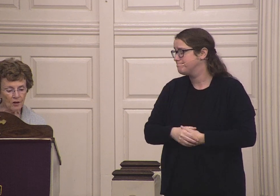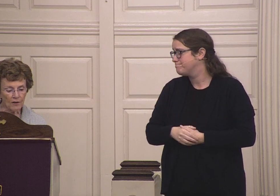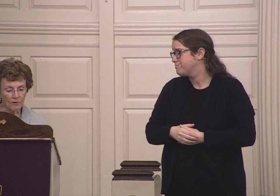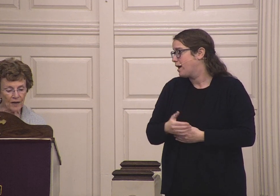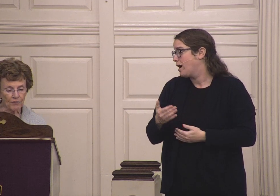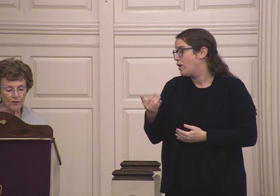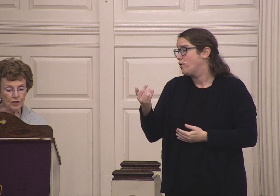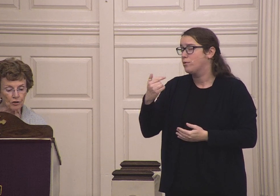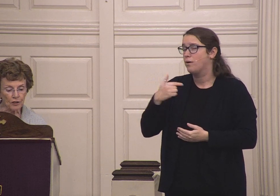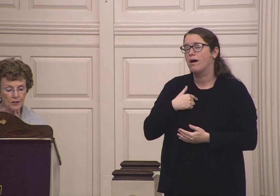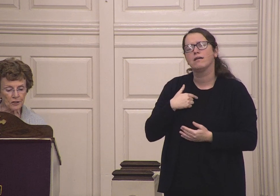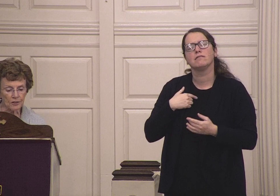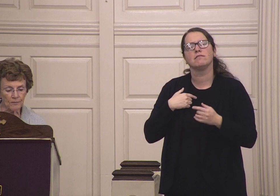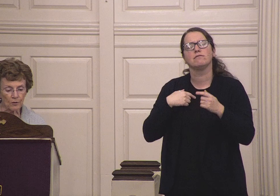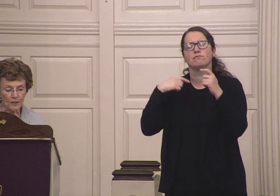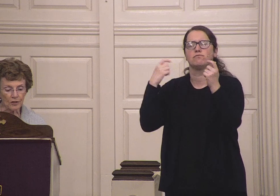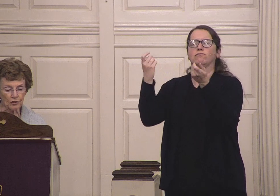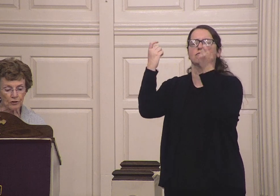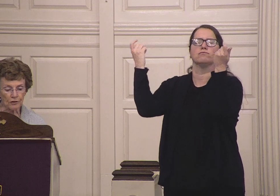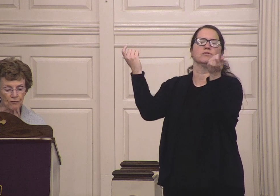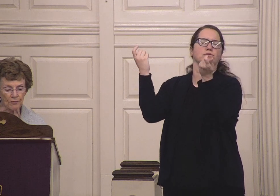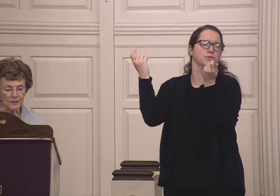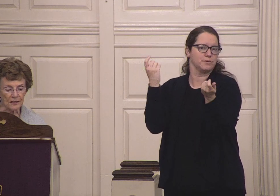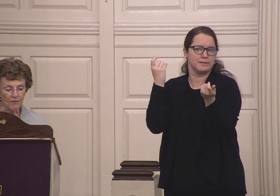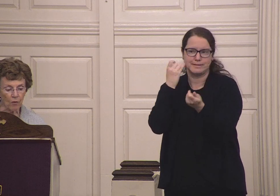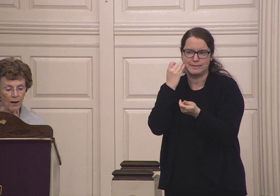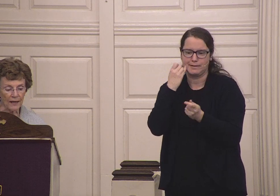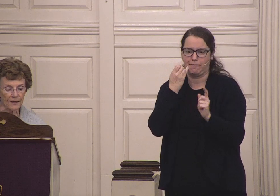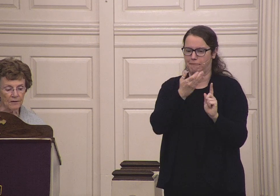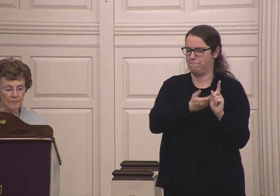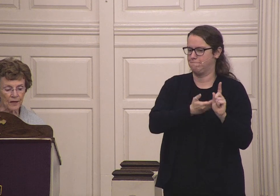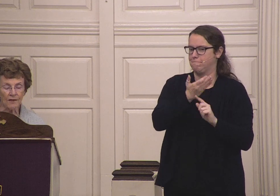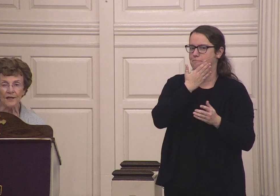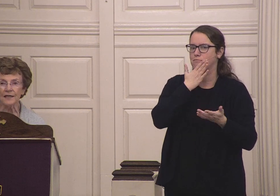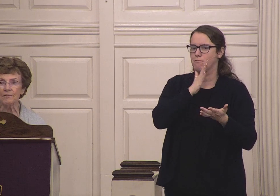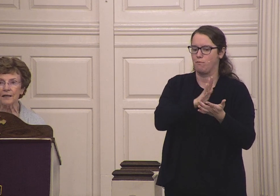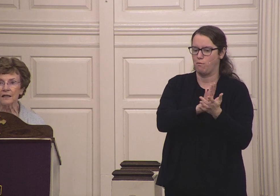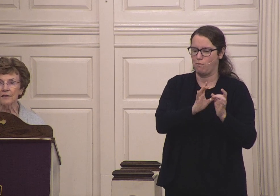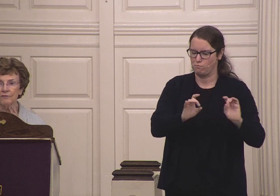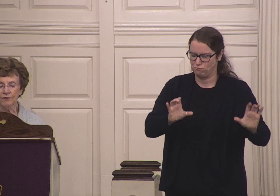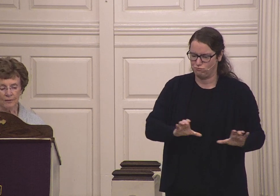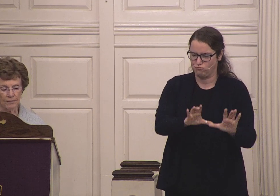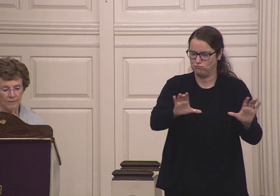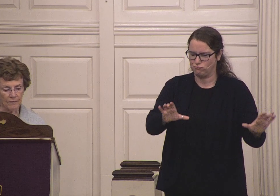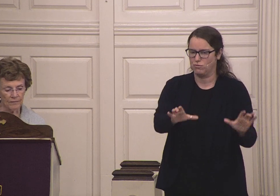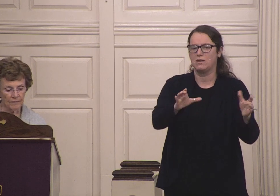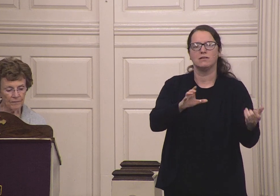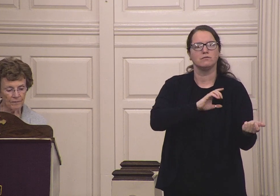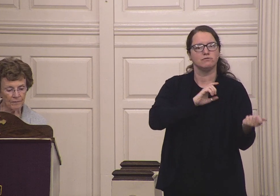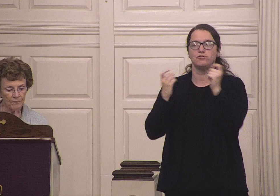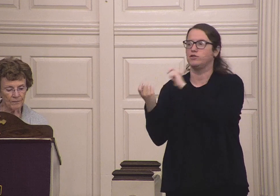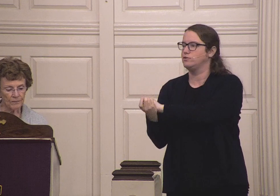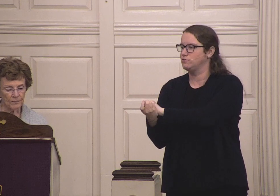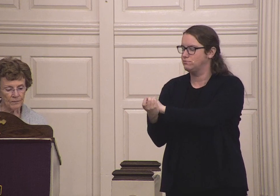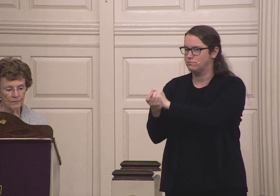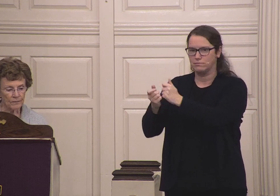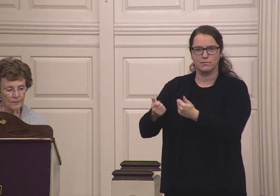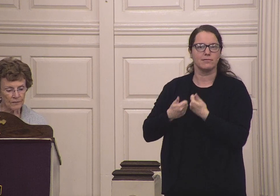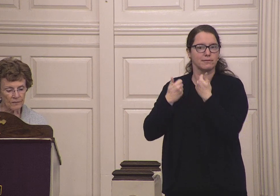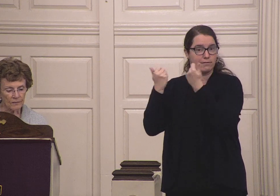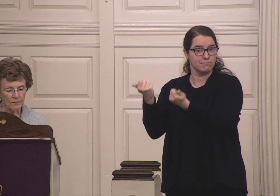Do I not rather rejoice when he turns from his evil way, that he may live?